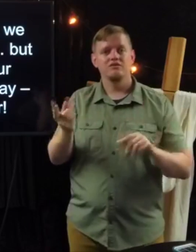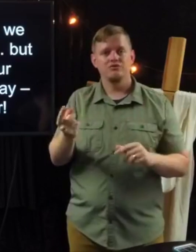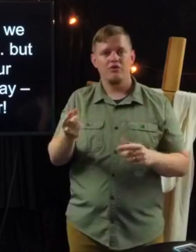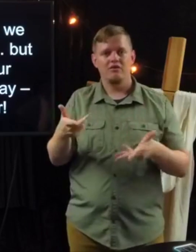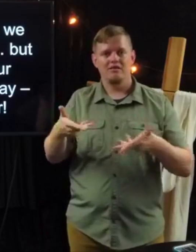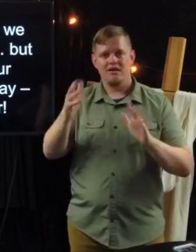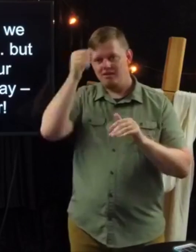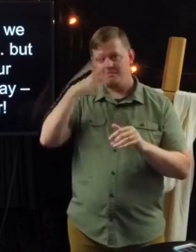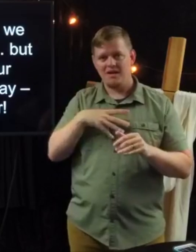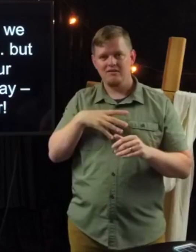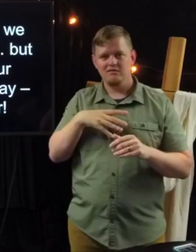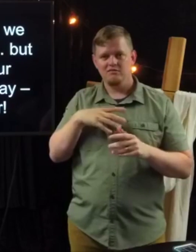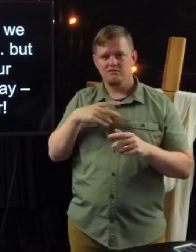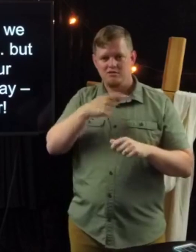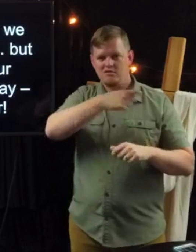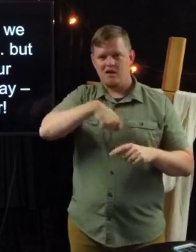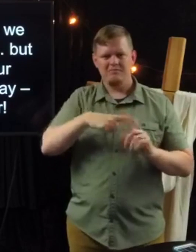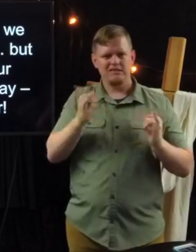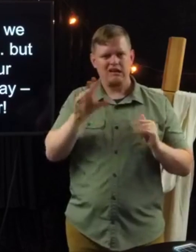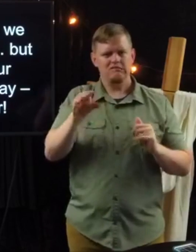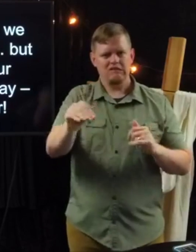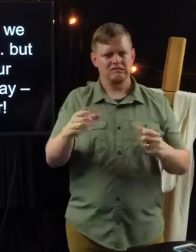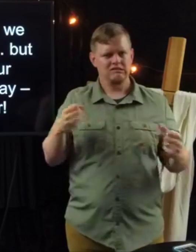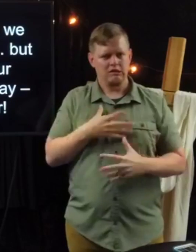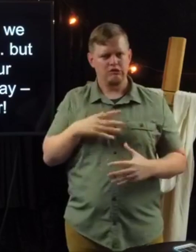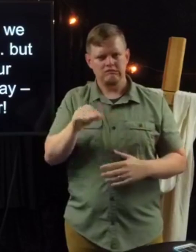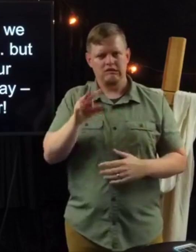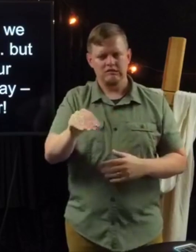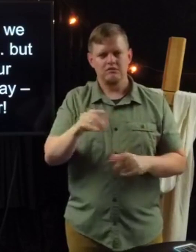then as it goes on, the dog allows the man to cut. He's still kind of scared and